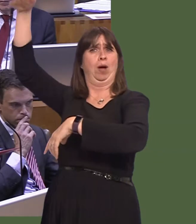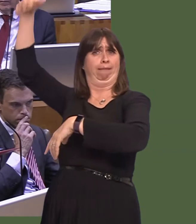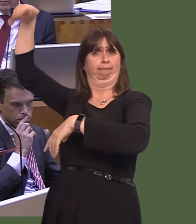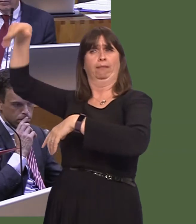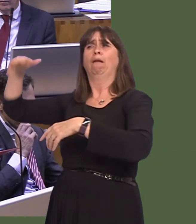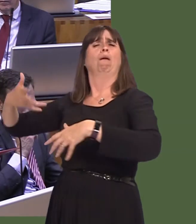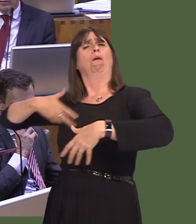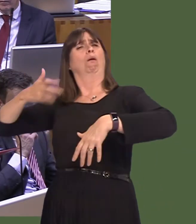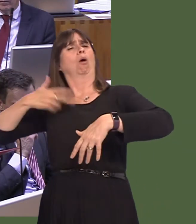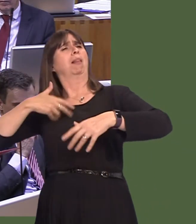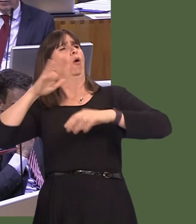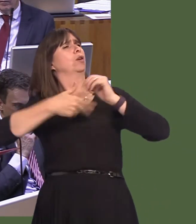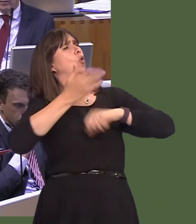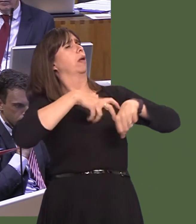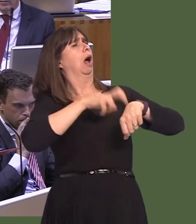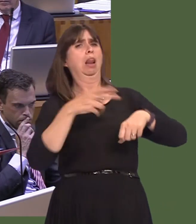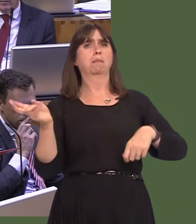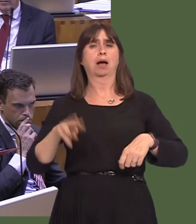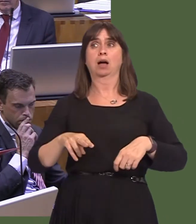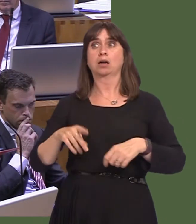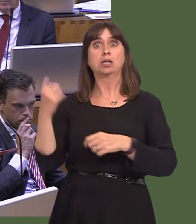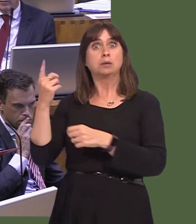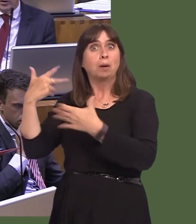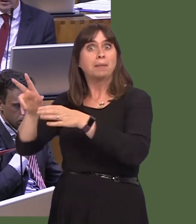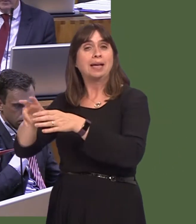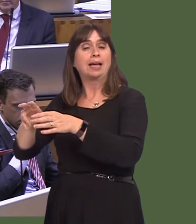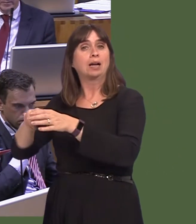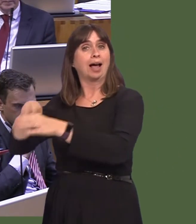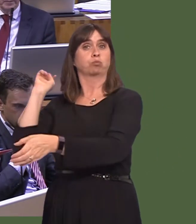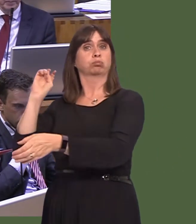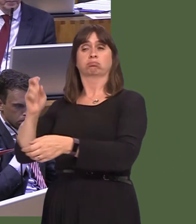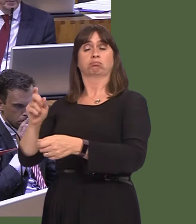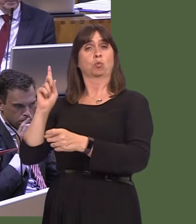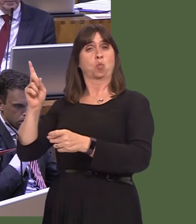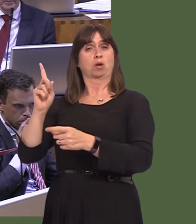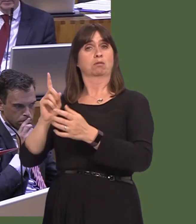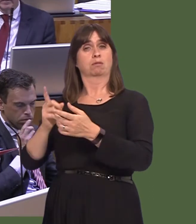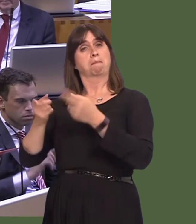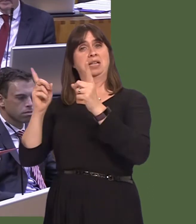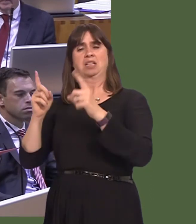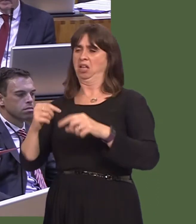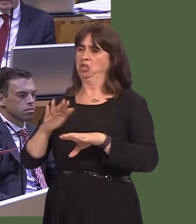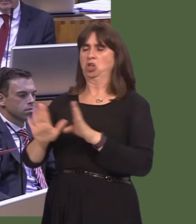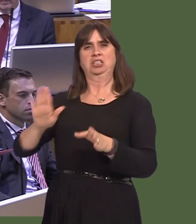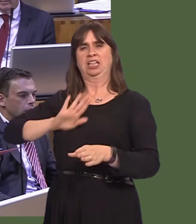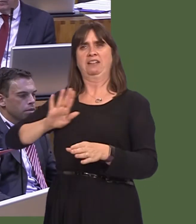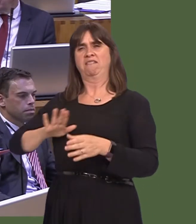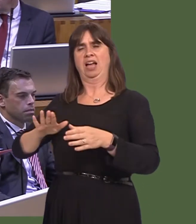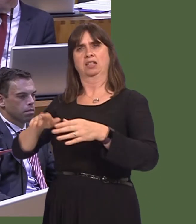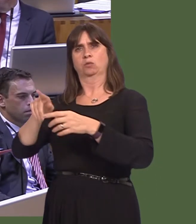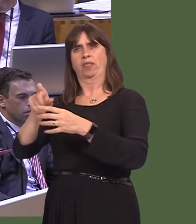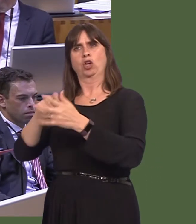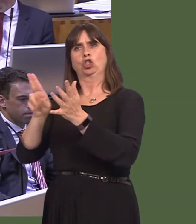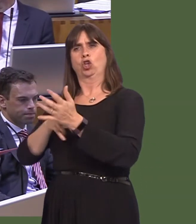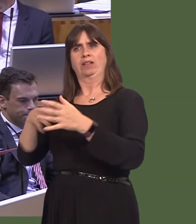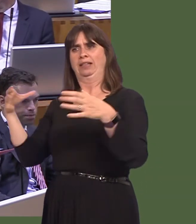to complain about Northern Ireland. A resignation again this morning of a government minister in London, not happy with the direction that the